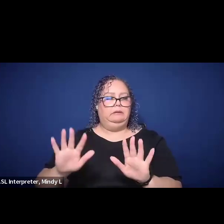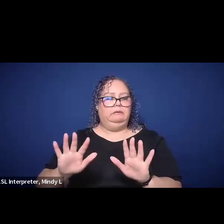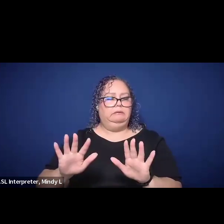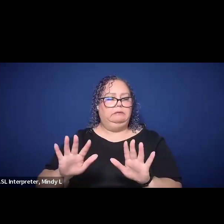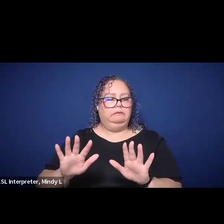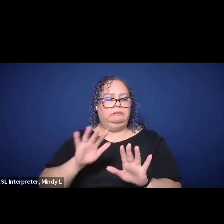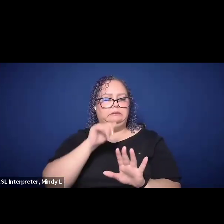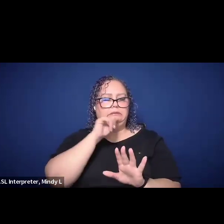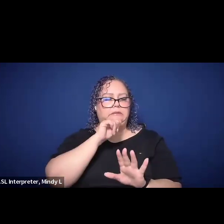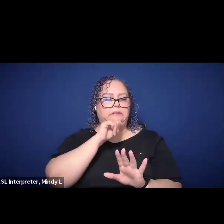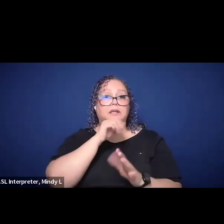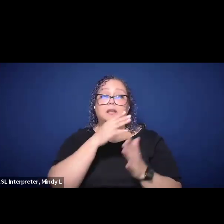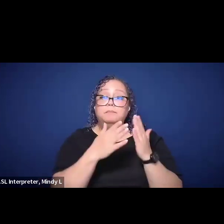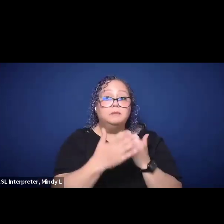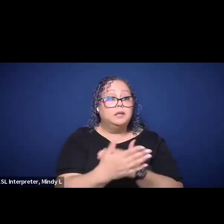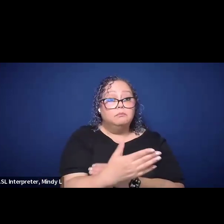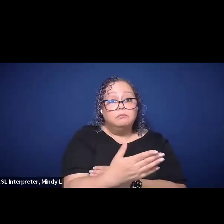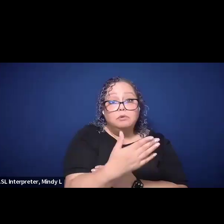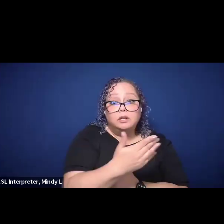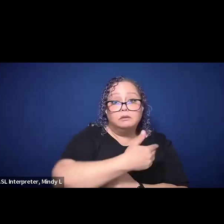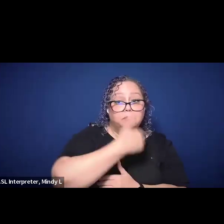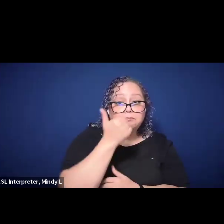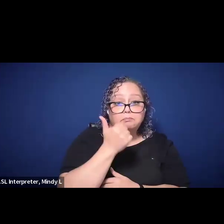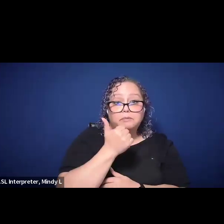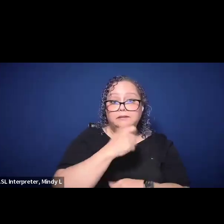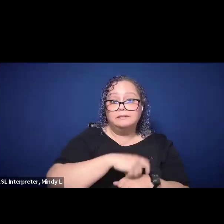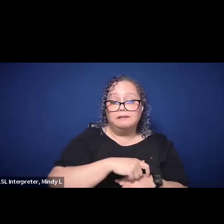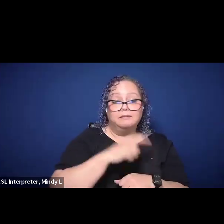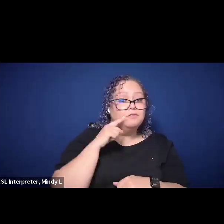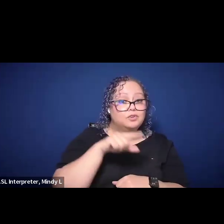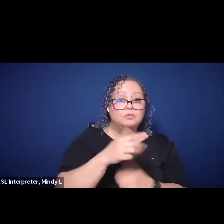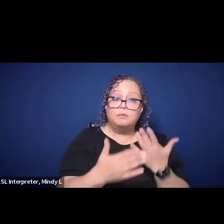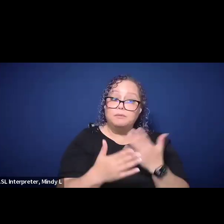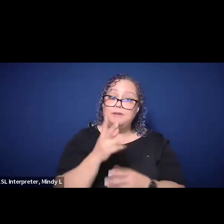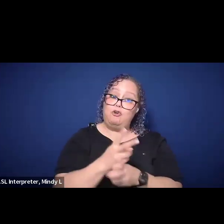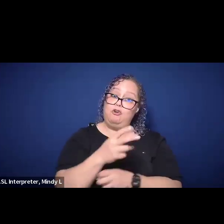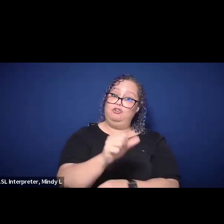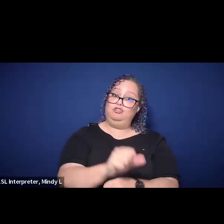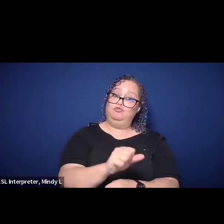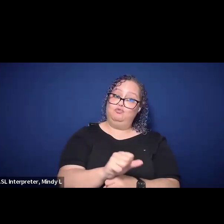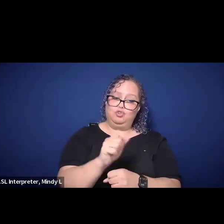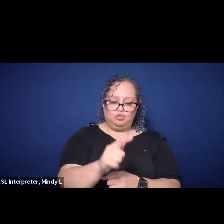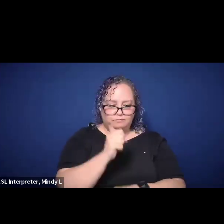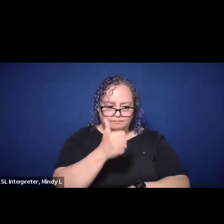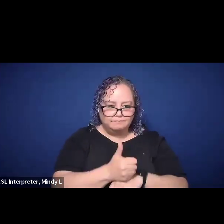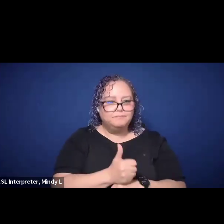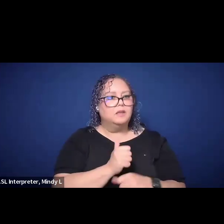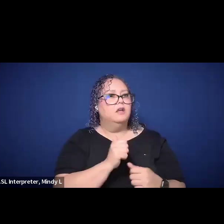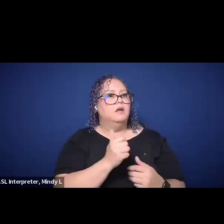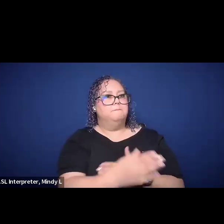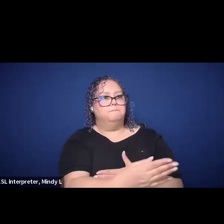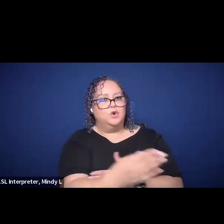mornings are better for you, okay? And so you schedule your hardest work in the morning. I'm seeing in the chat